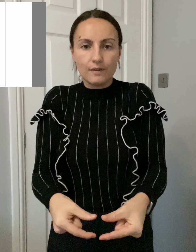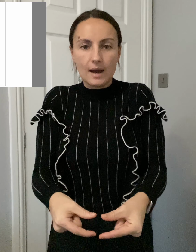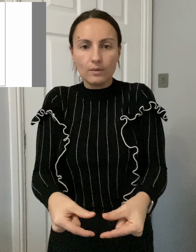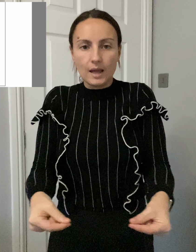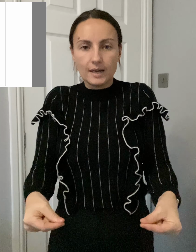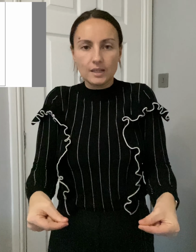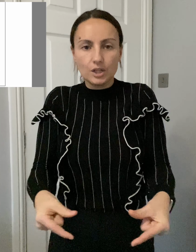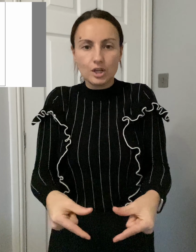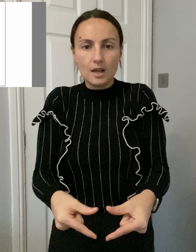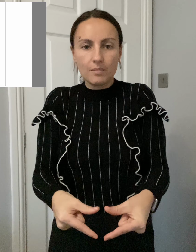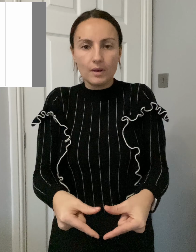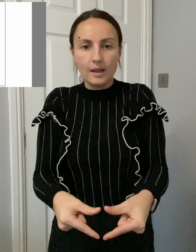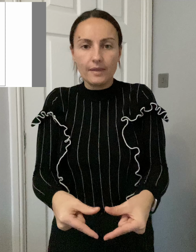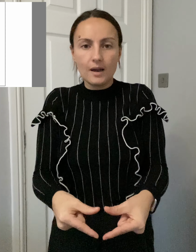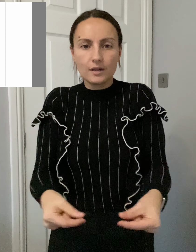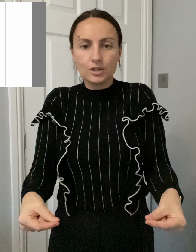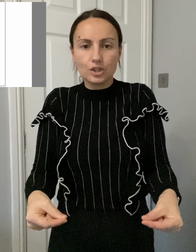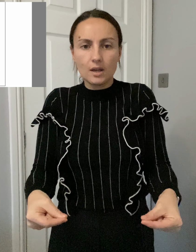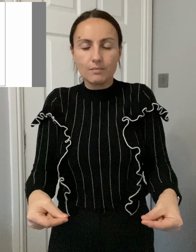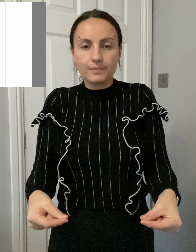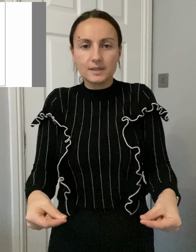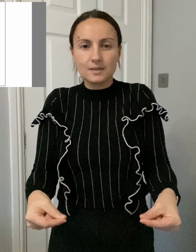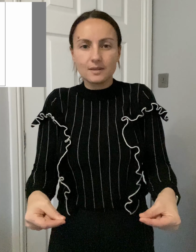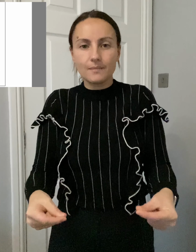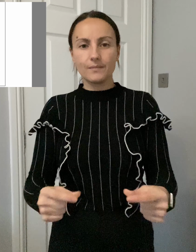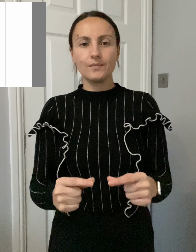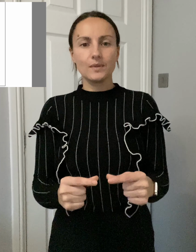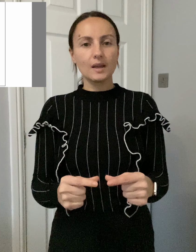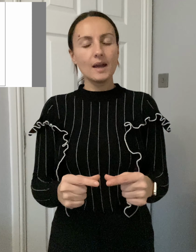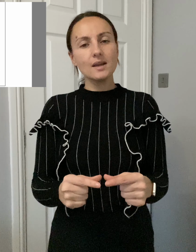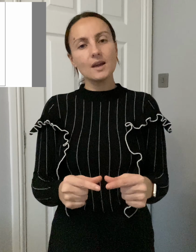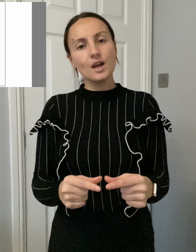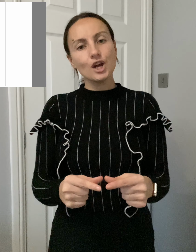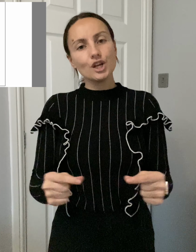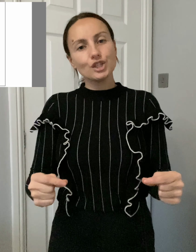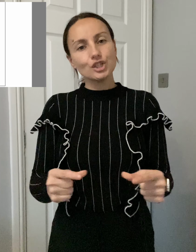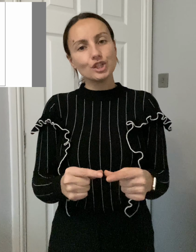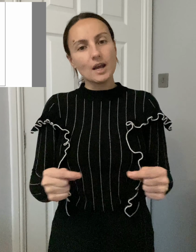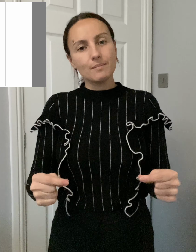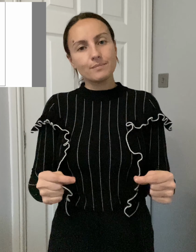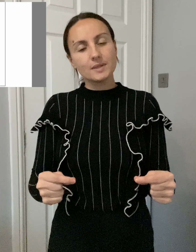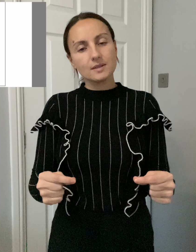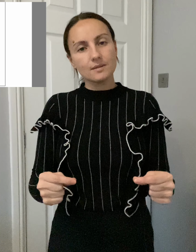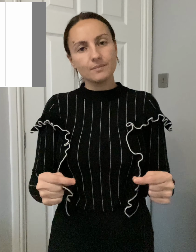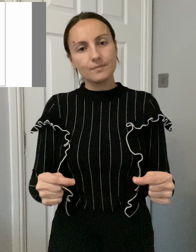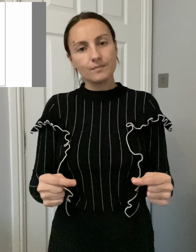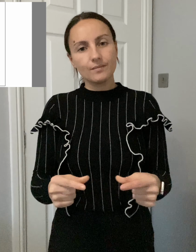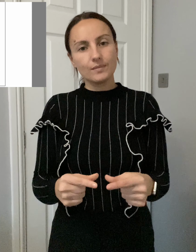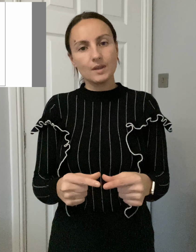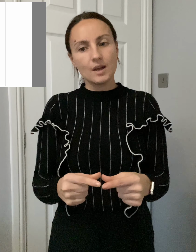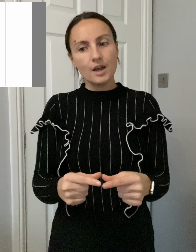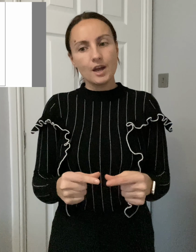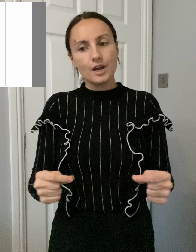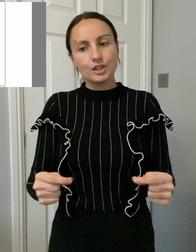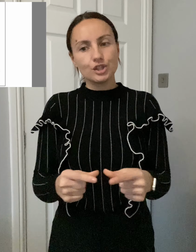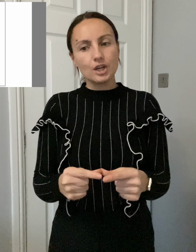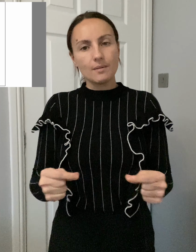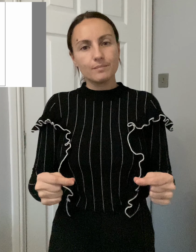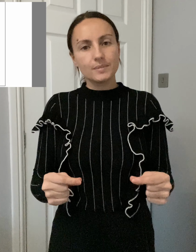outlining your chip like that chips okay chips chips